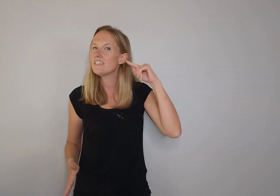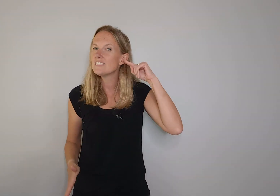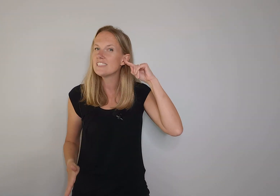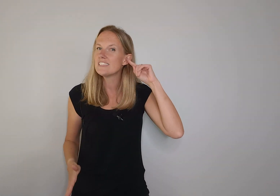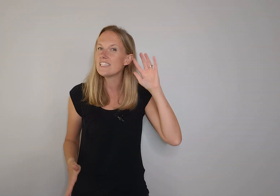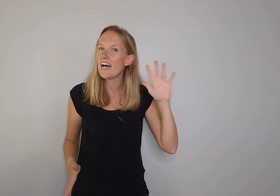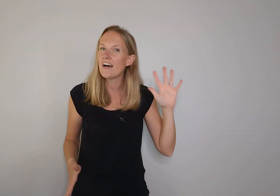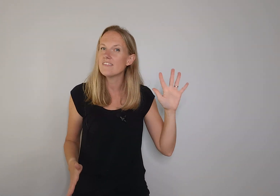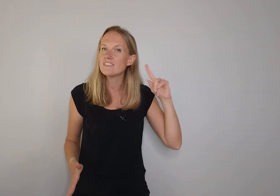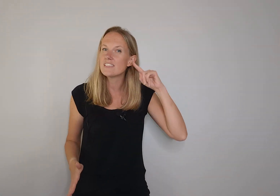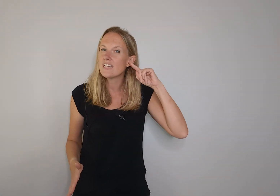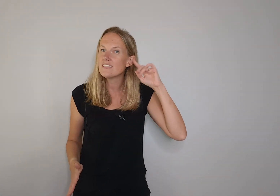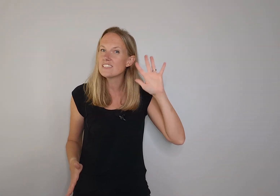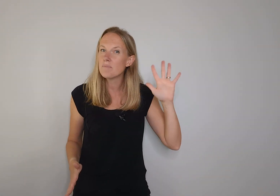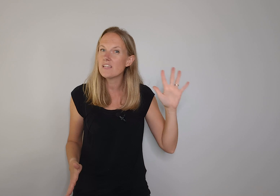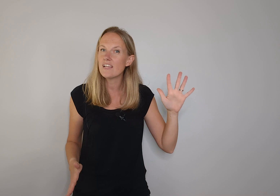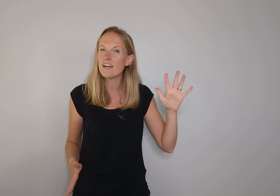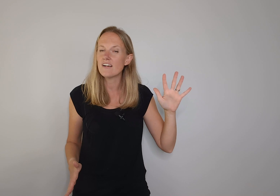the sound. Okay, there's something there.